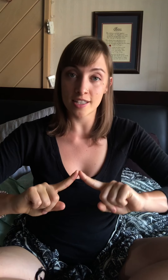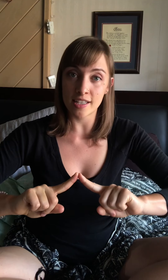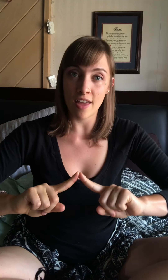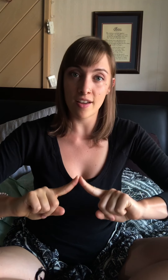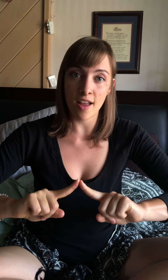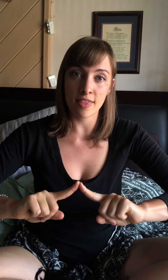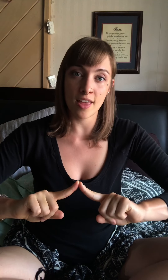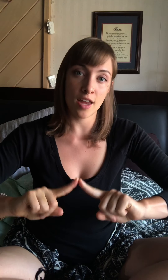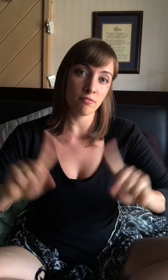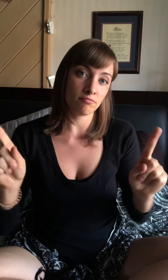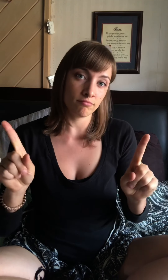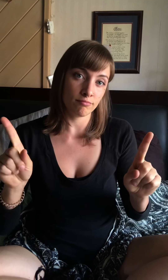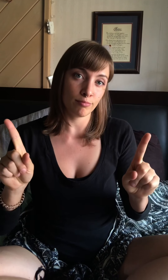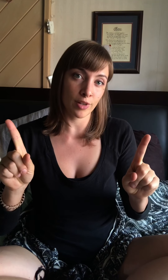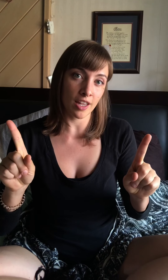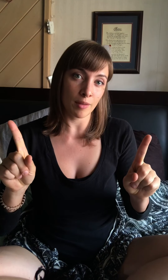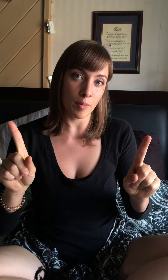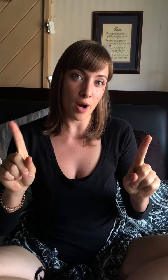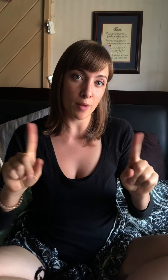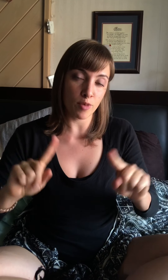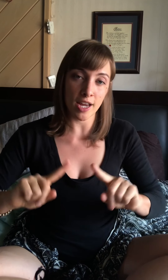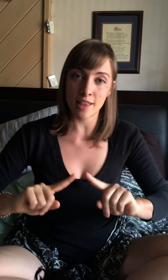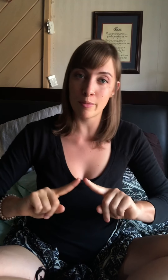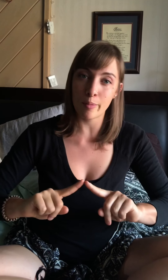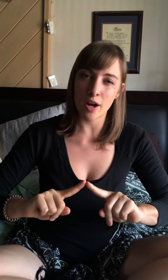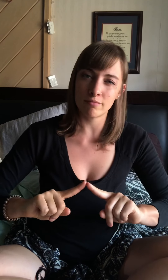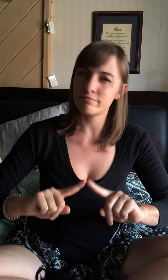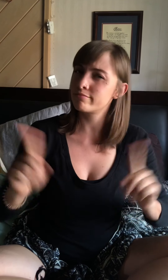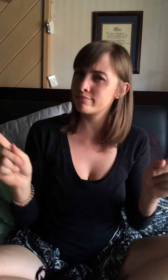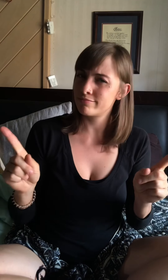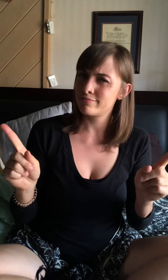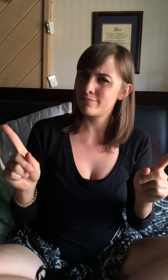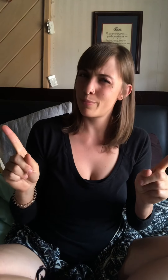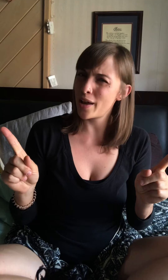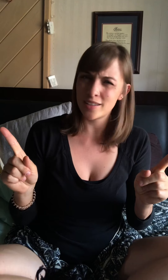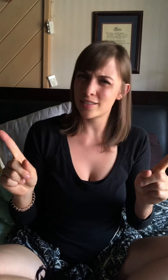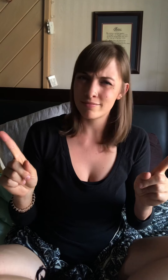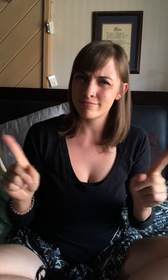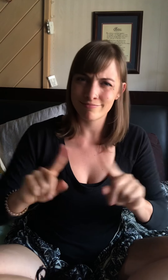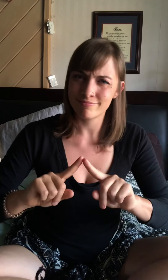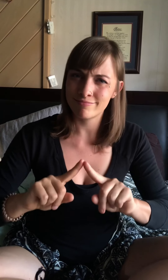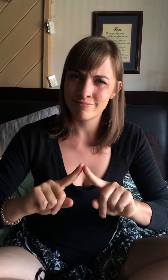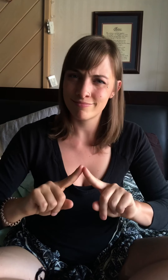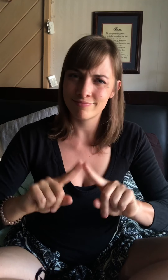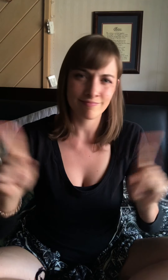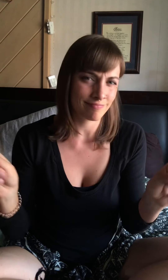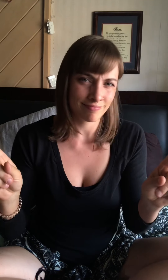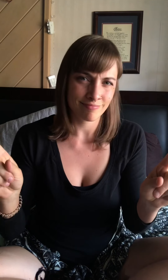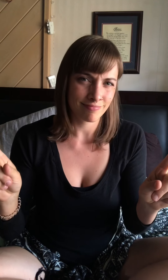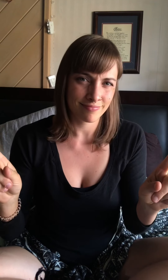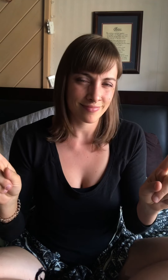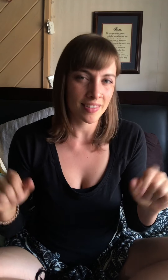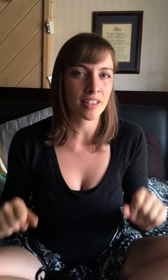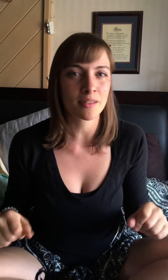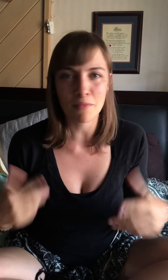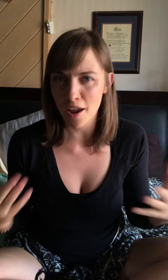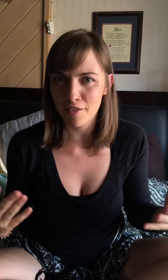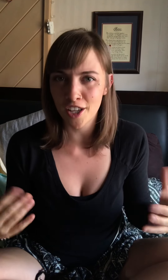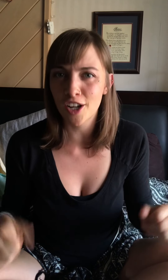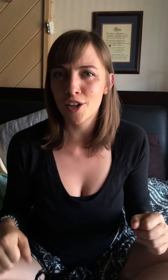together and then bringing them apart, breaking them apart. But. it's kind of like you're